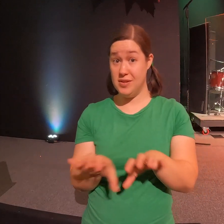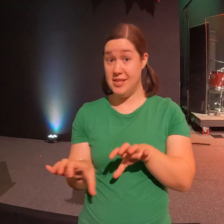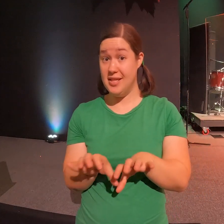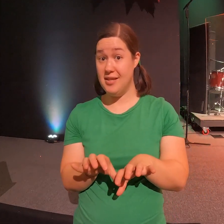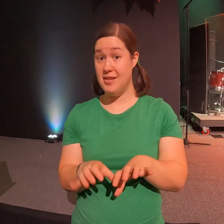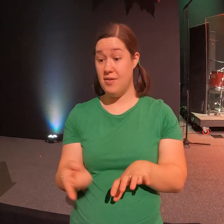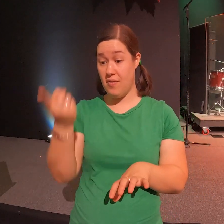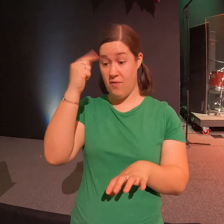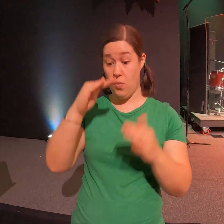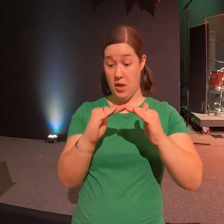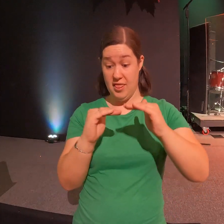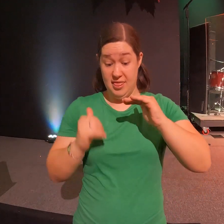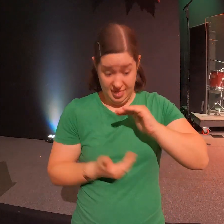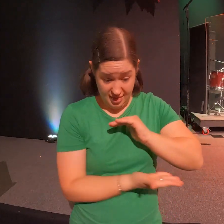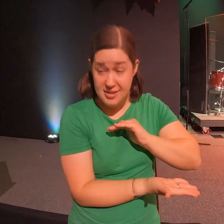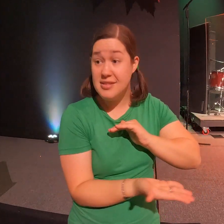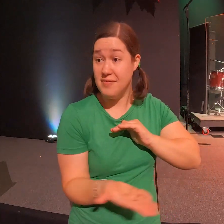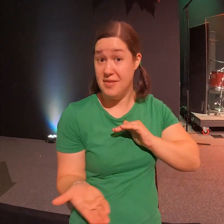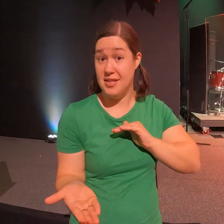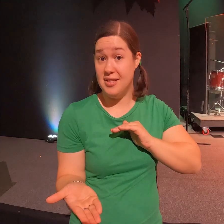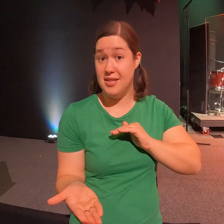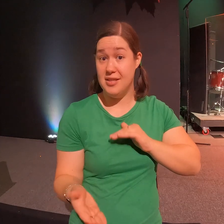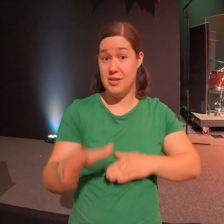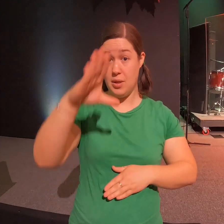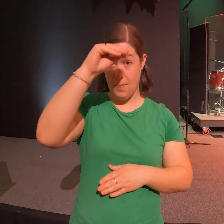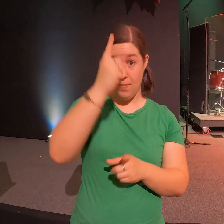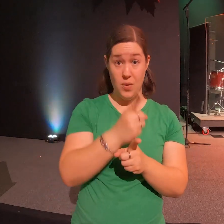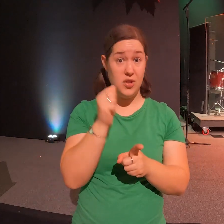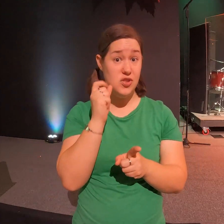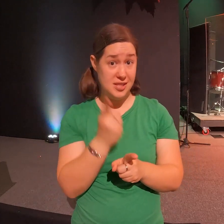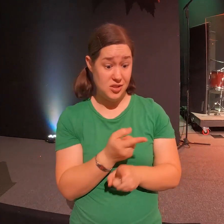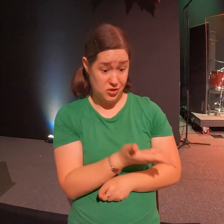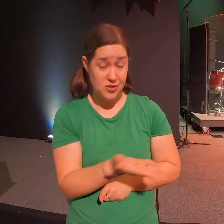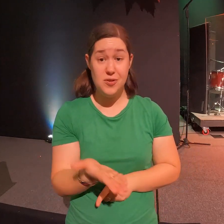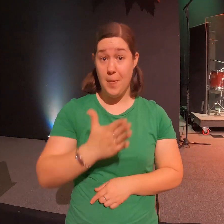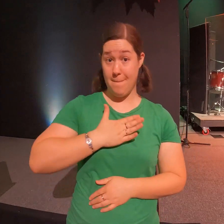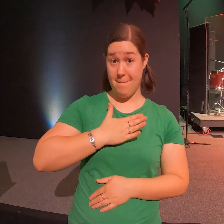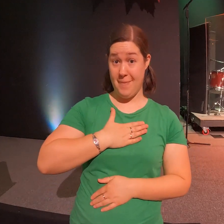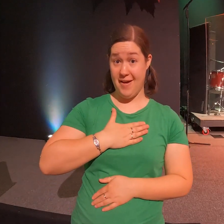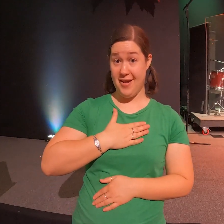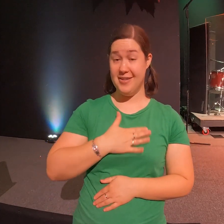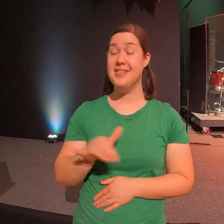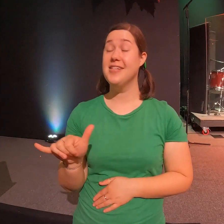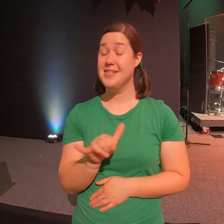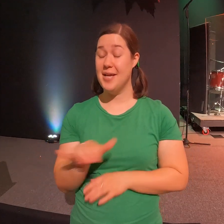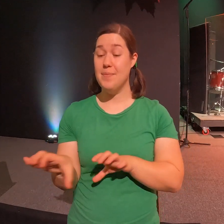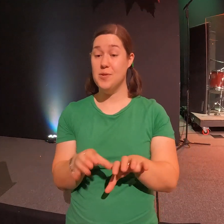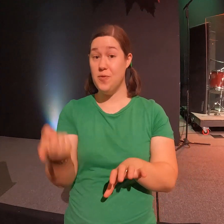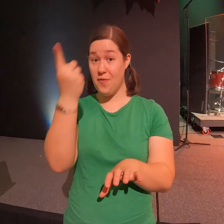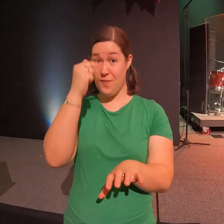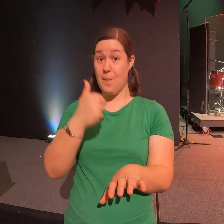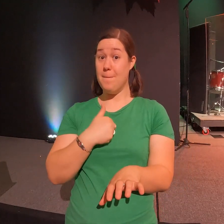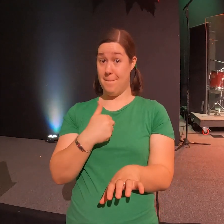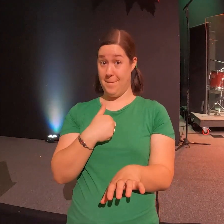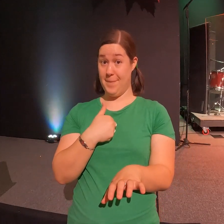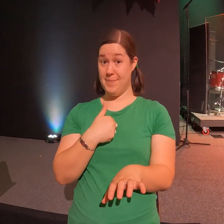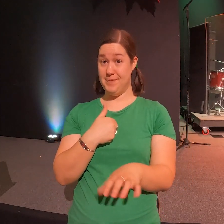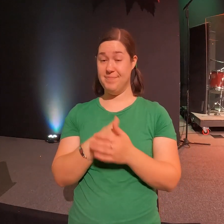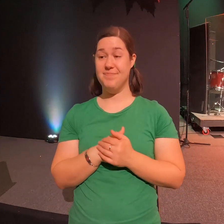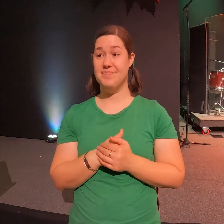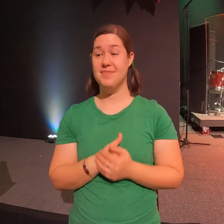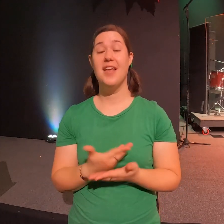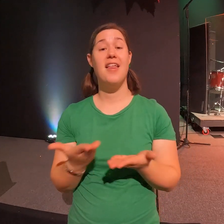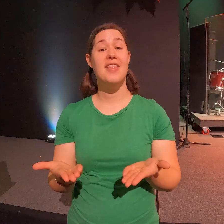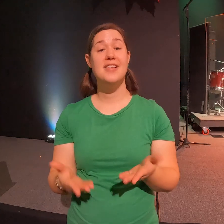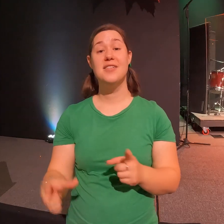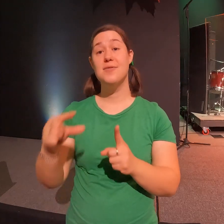to one of these least of these brothers and sisters of mine, you did it for me. Folks, this is the word